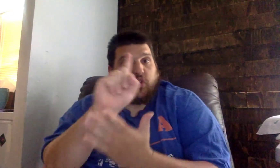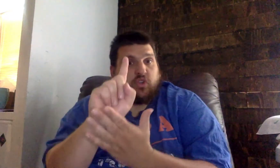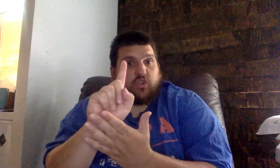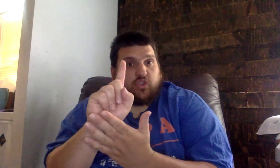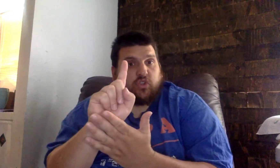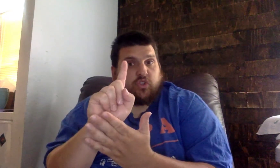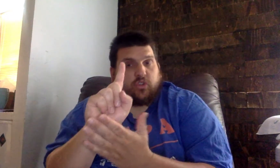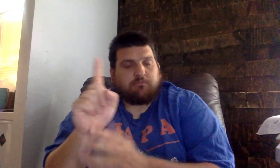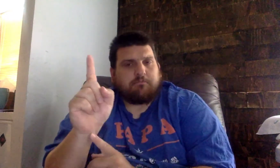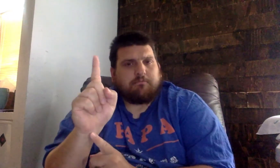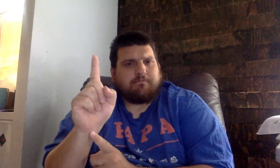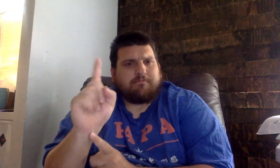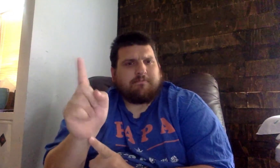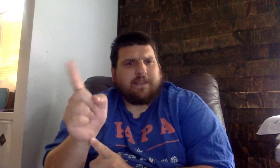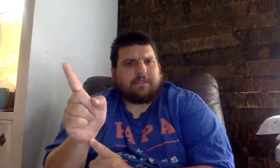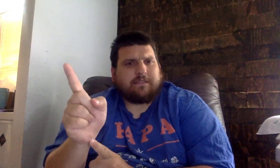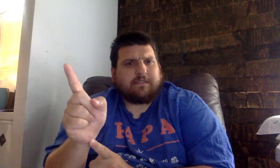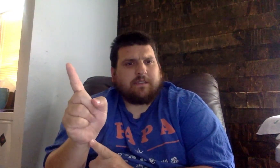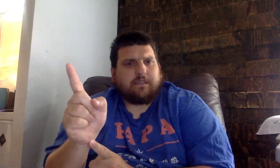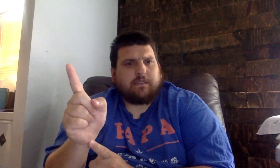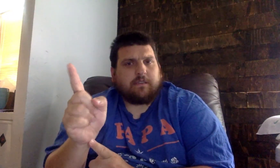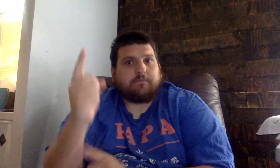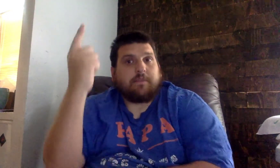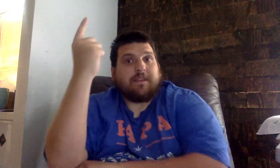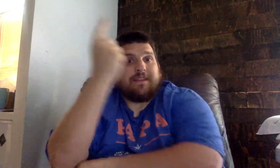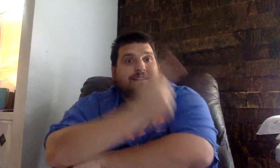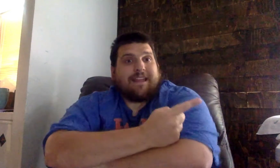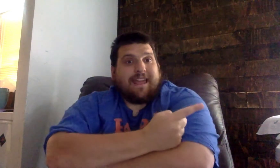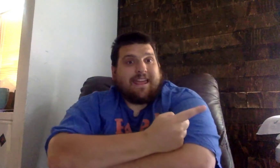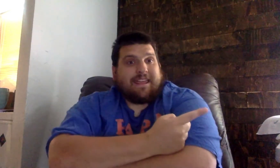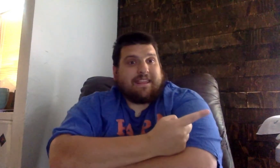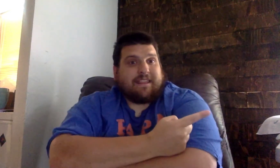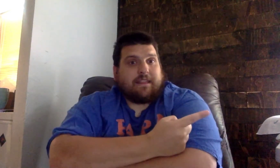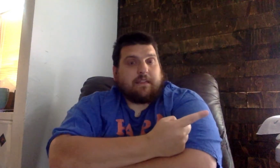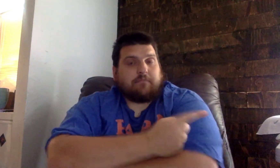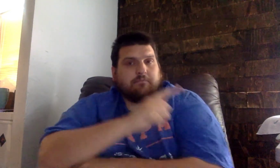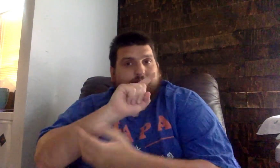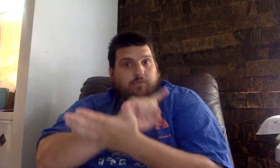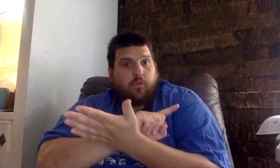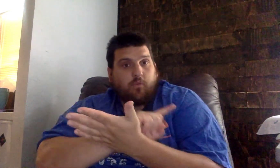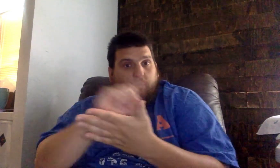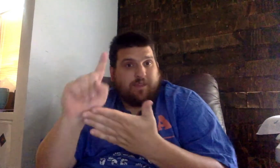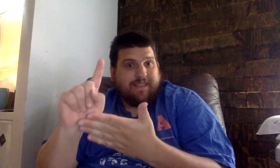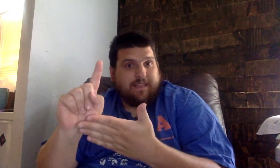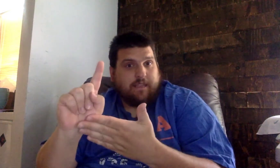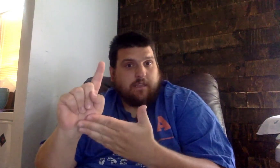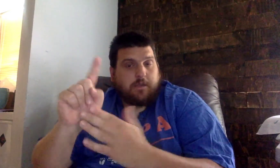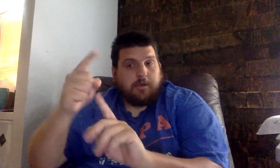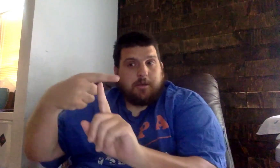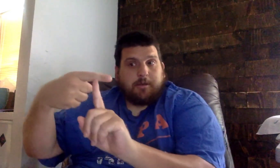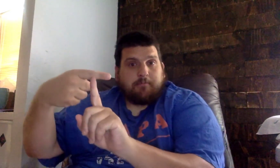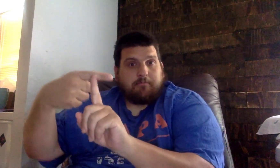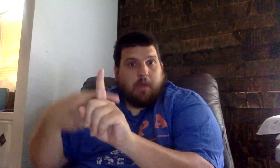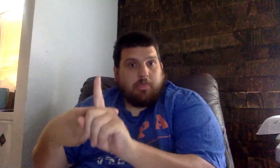1 hour, 1 minute, day, week,